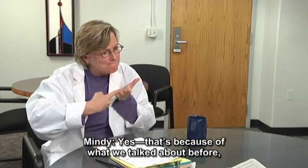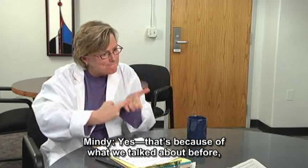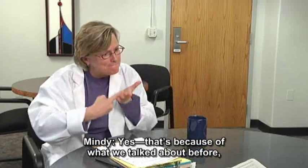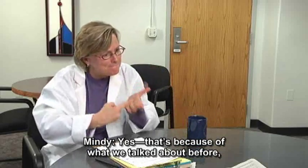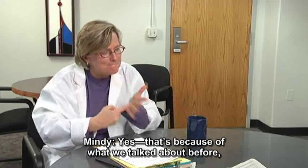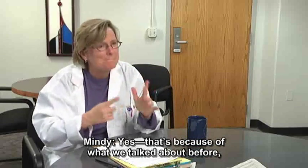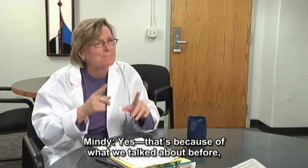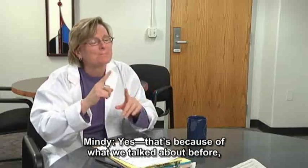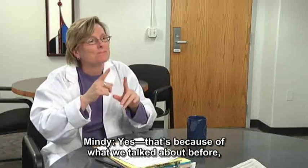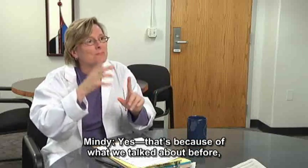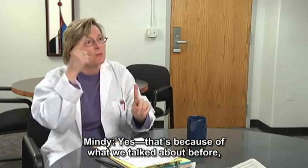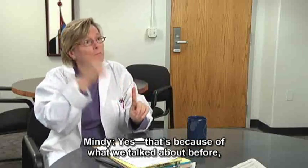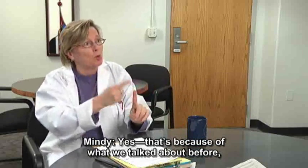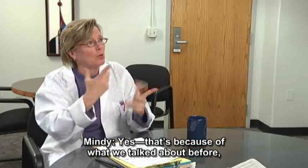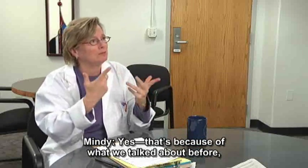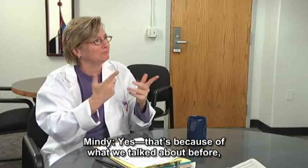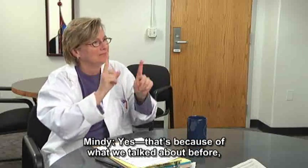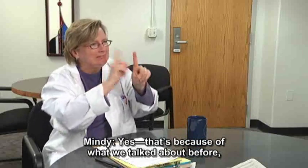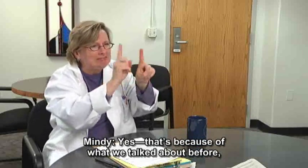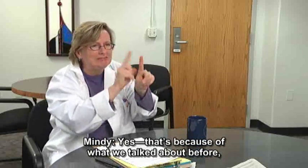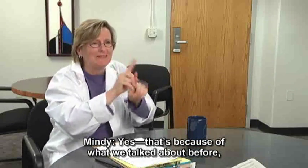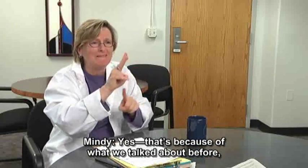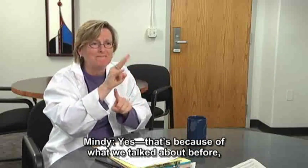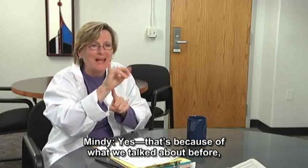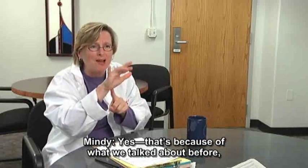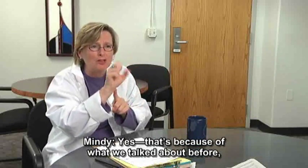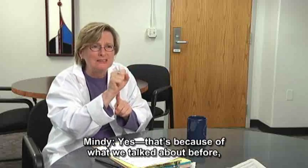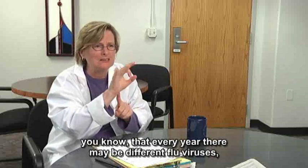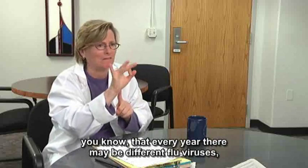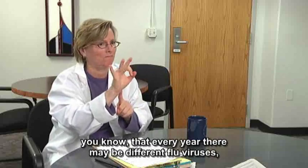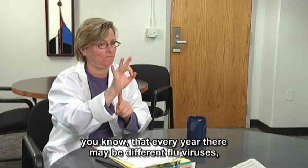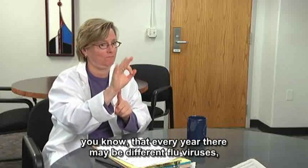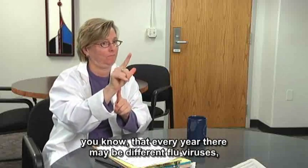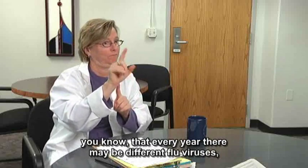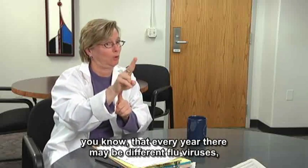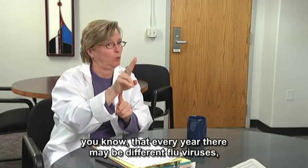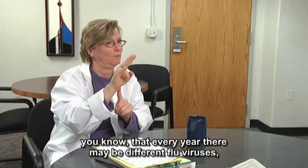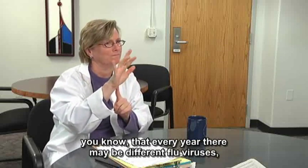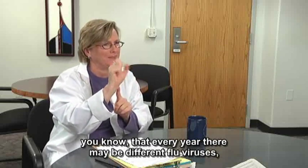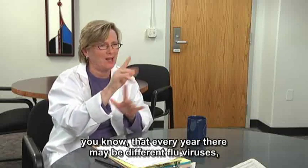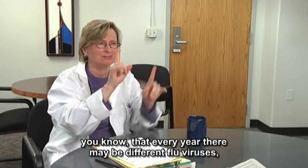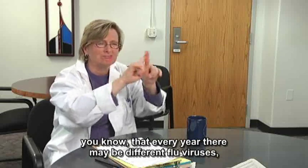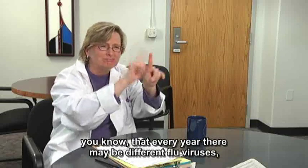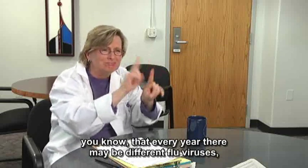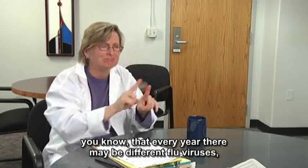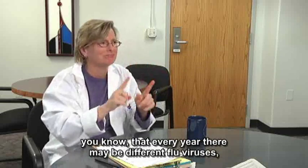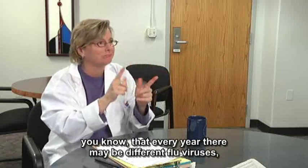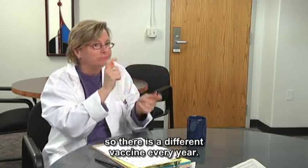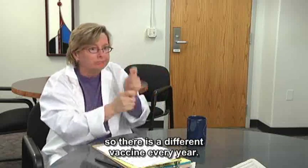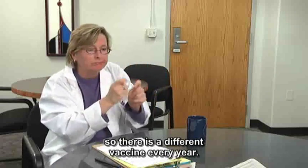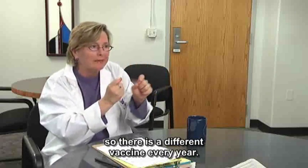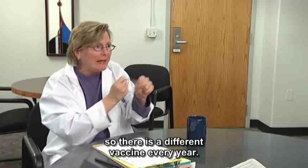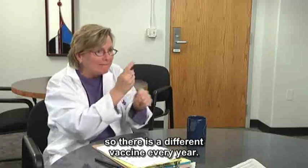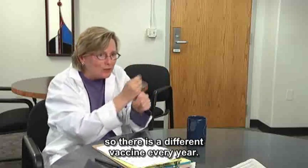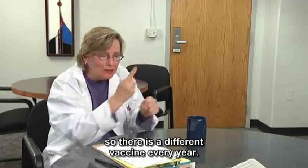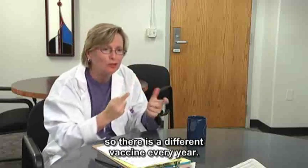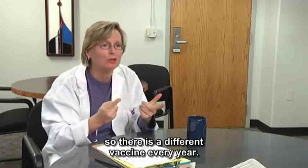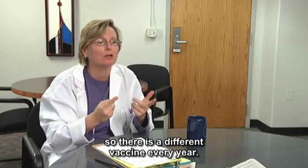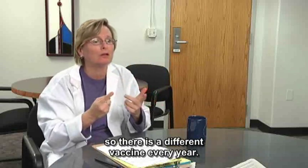That's because of what we talked about before. You know, that every year there may be different flu viruses, so there is a different vaccine every year.